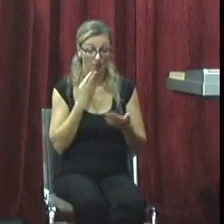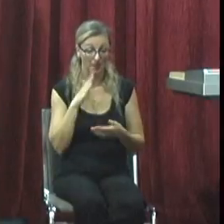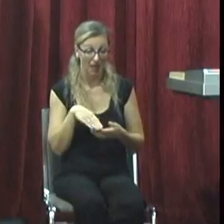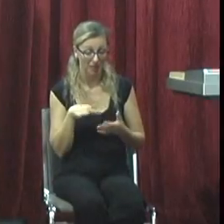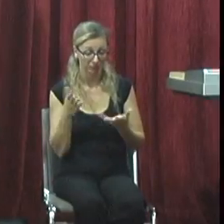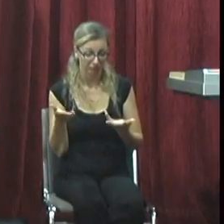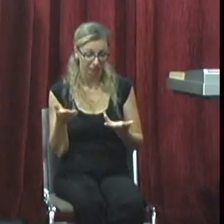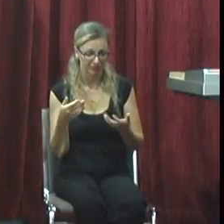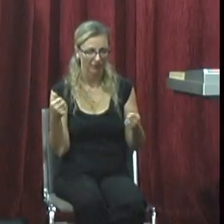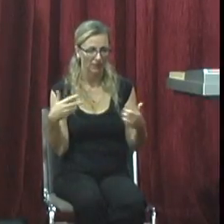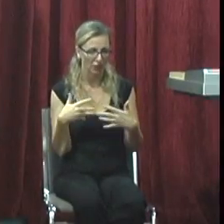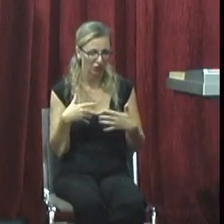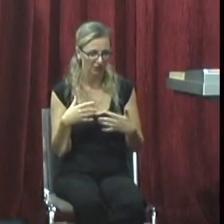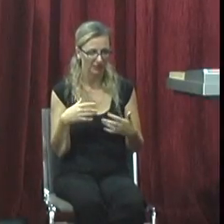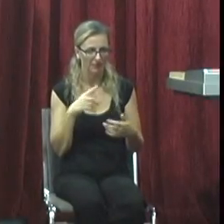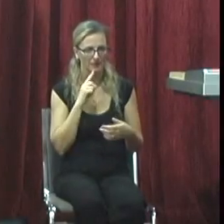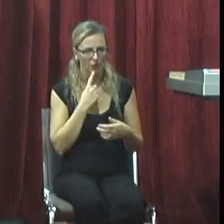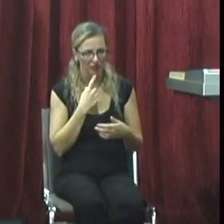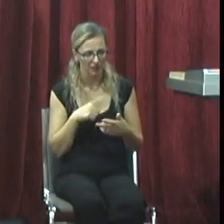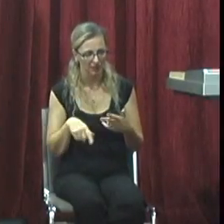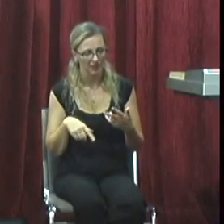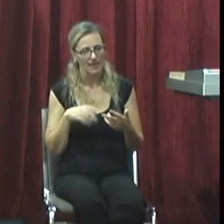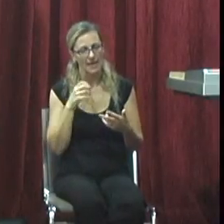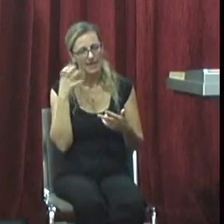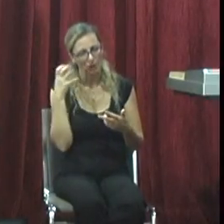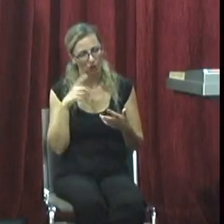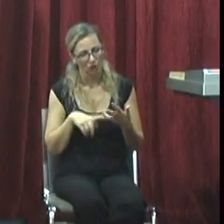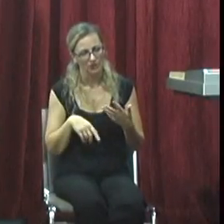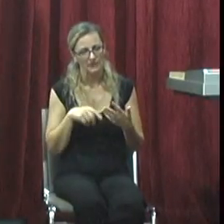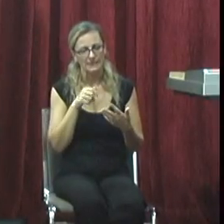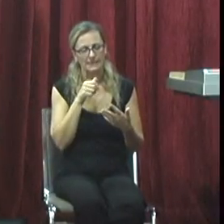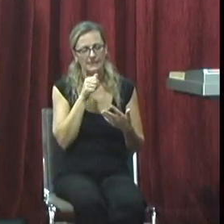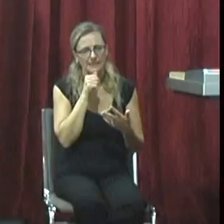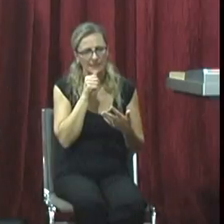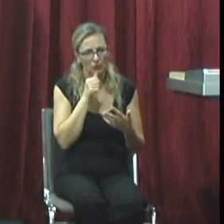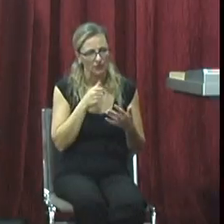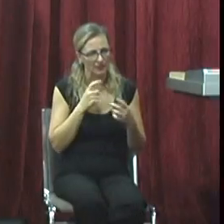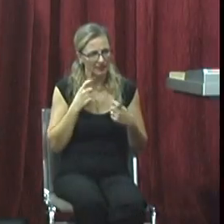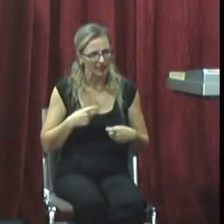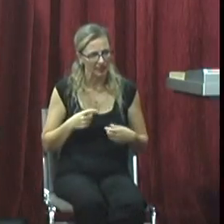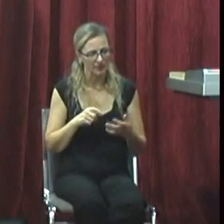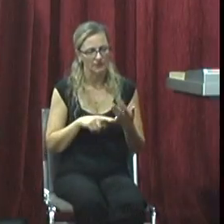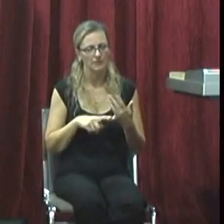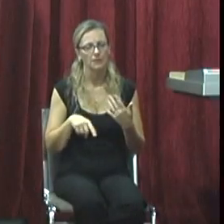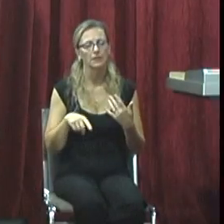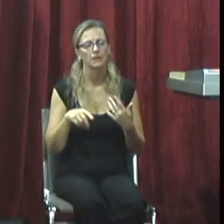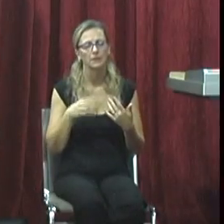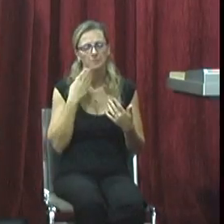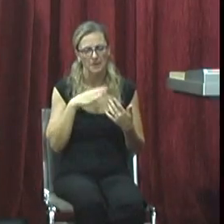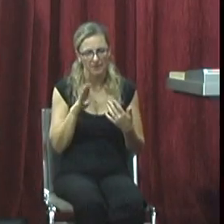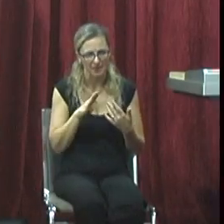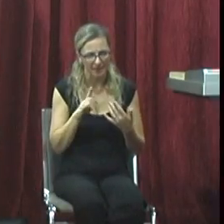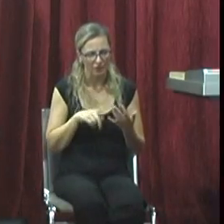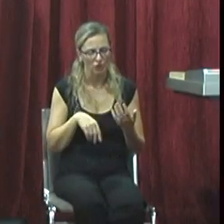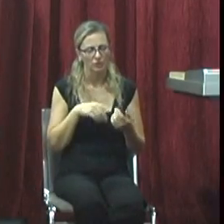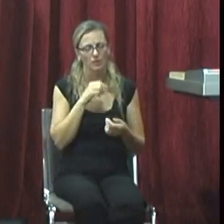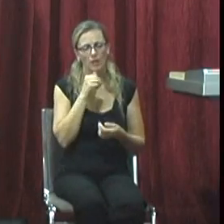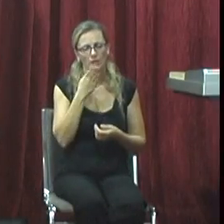like I mentioned before, fears, bitterness, anger, secret sins, dysfunctional behavior, ungodly